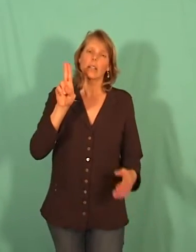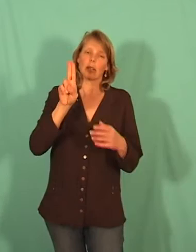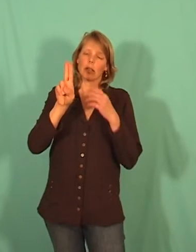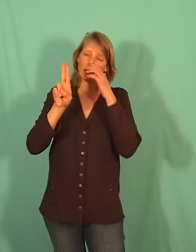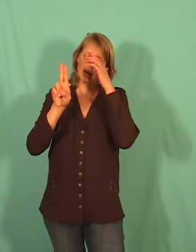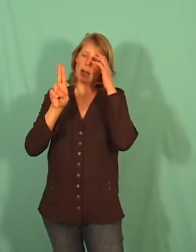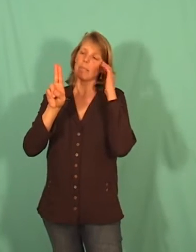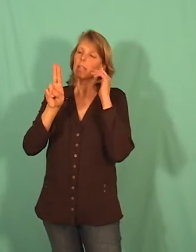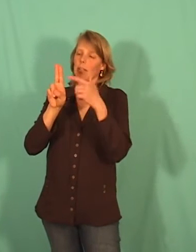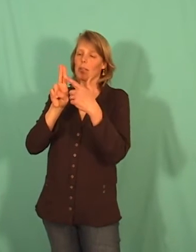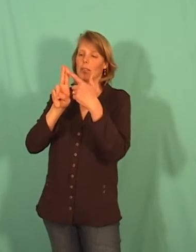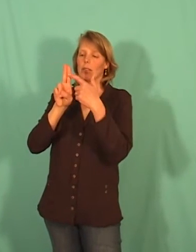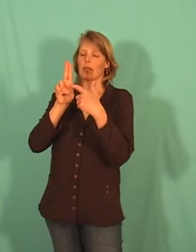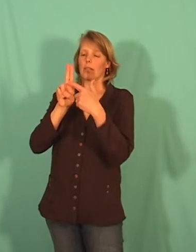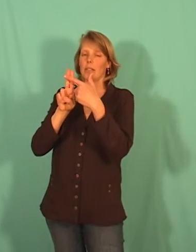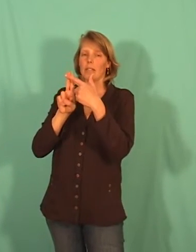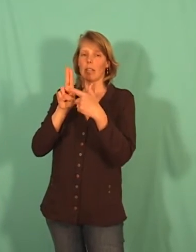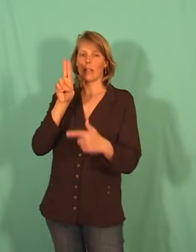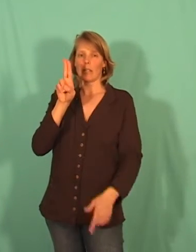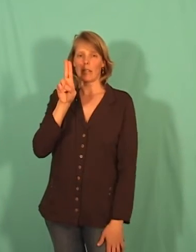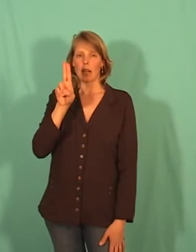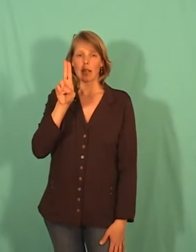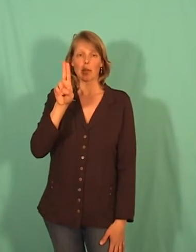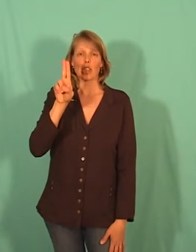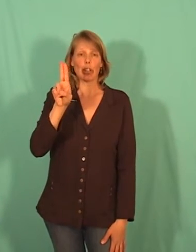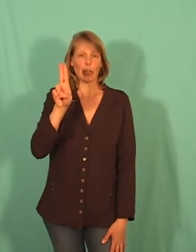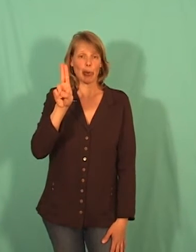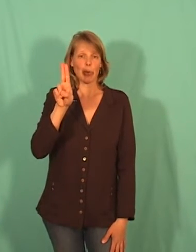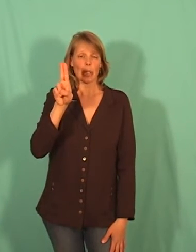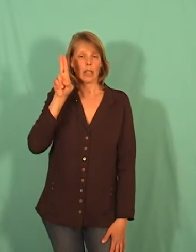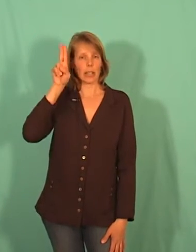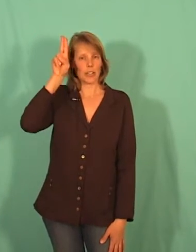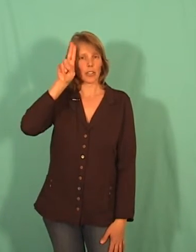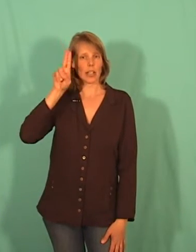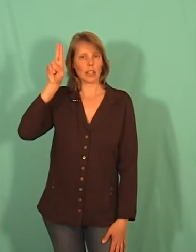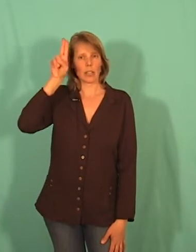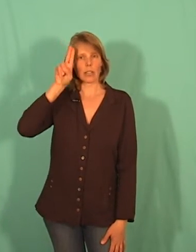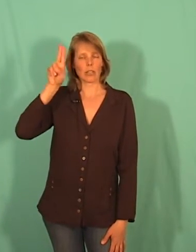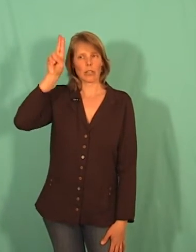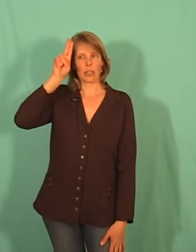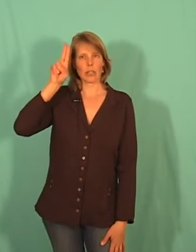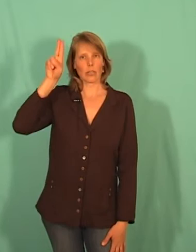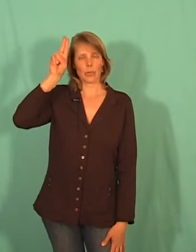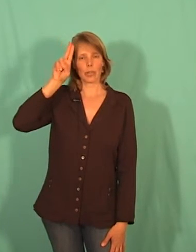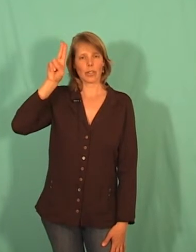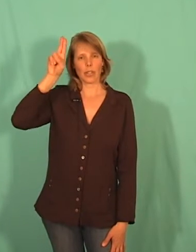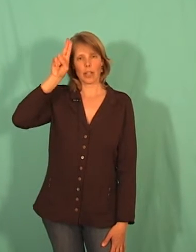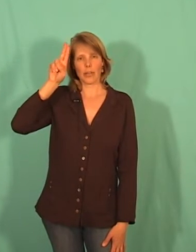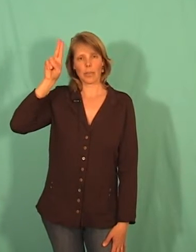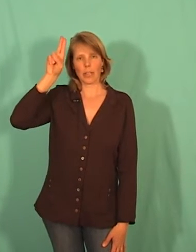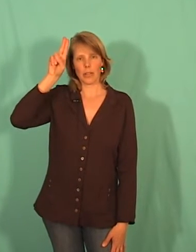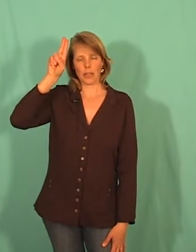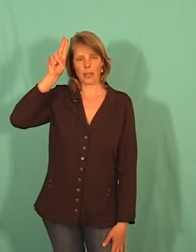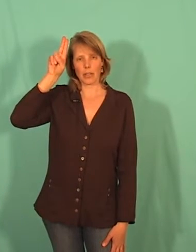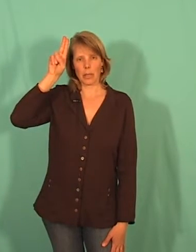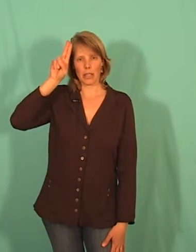Uncle, this is a sign language U, and you just kind of twirl it in the air up here in the male